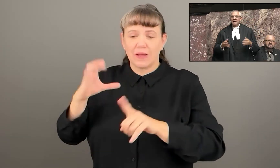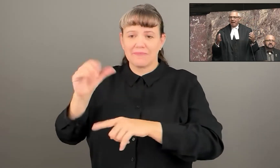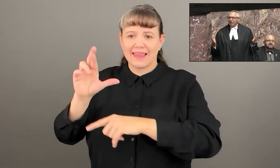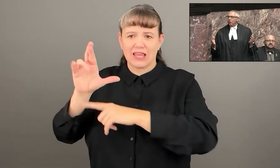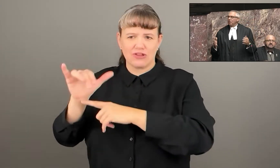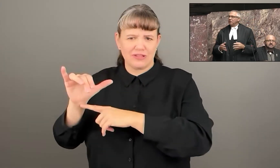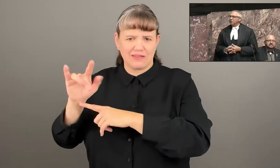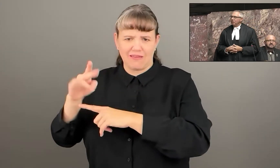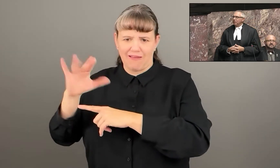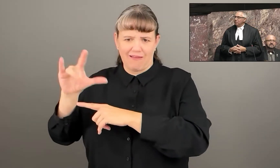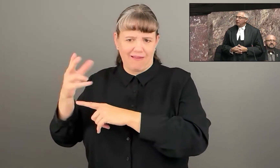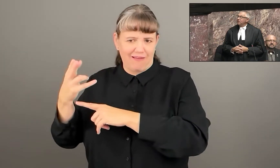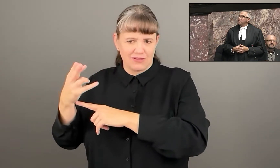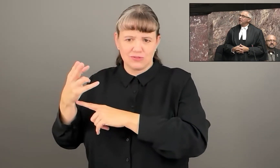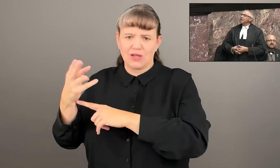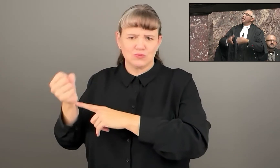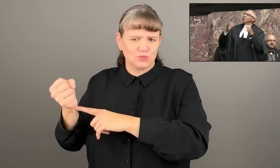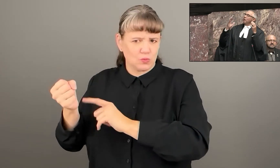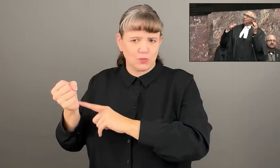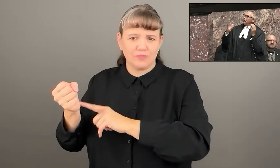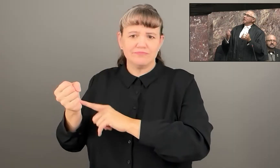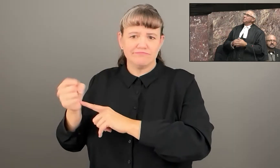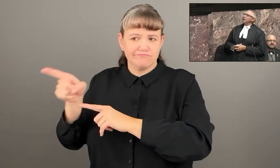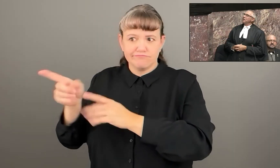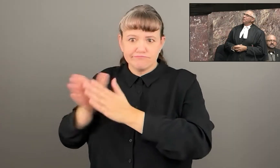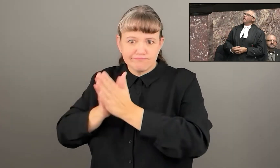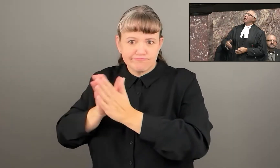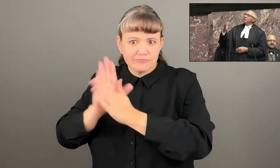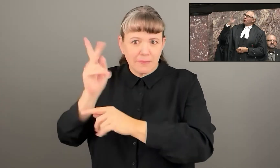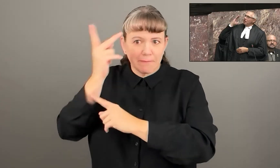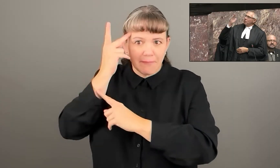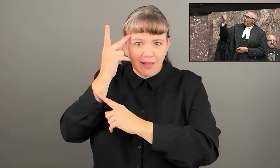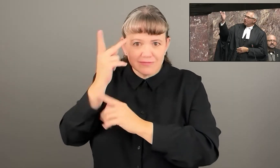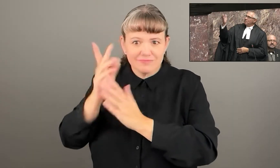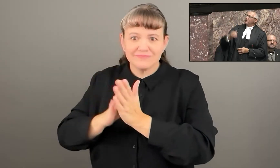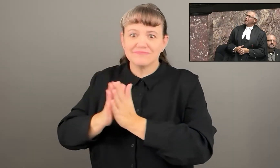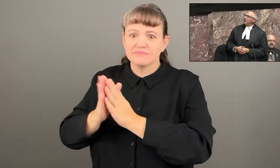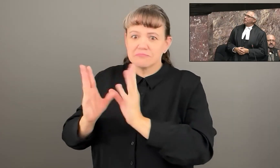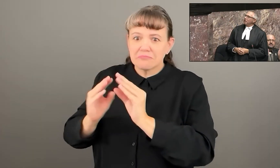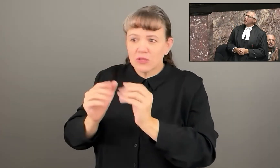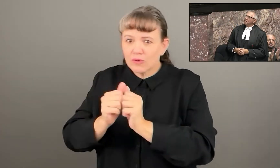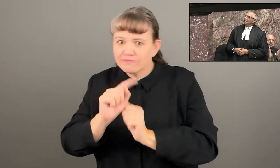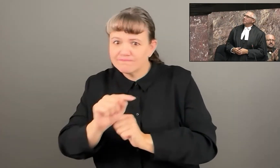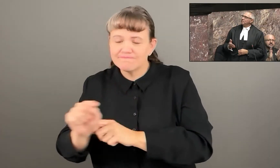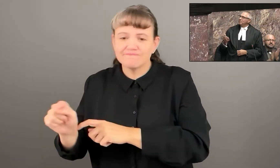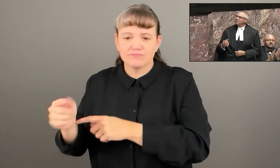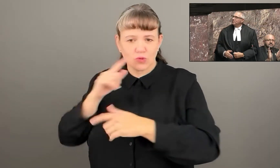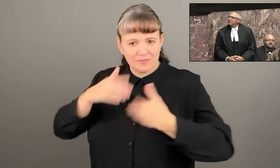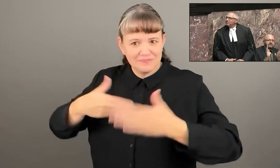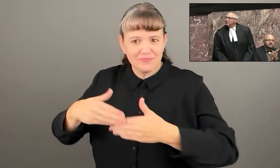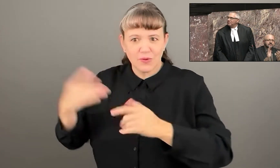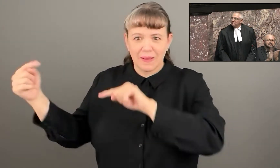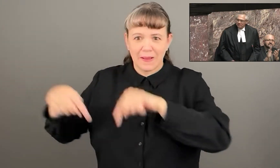afternoon, and they're going to tour the precinct. Will you please make them very, very welcome? Thank you for coming.